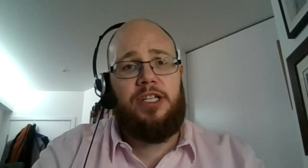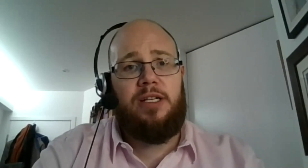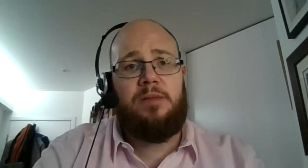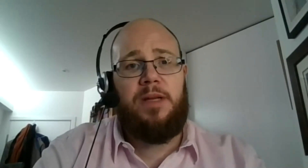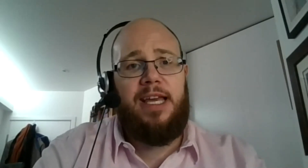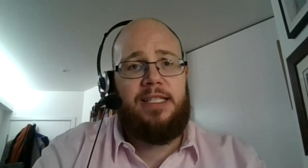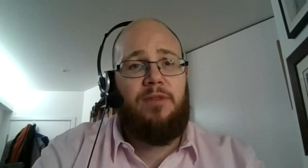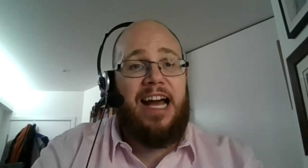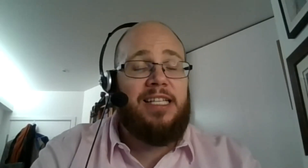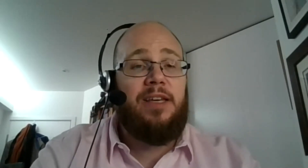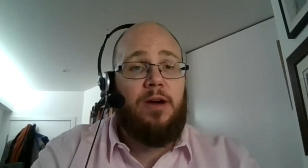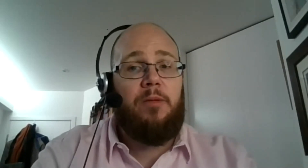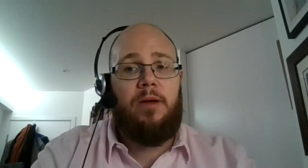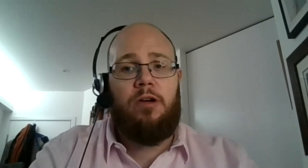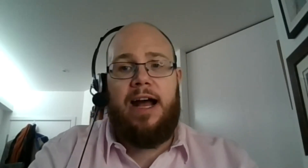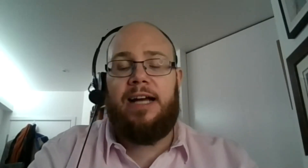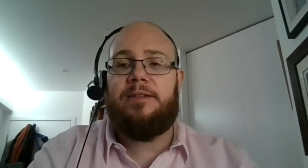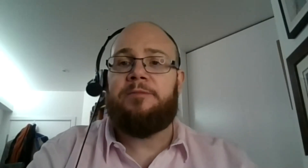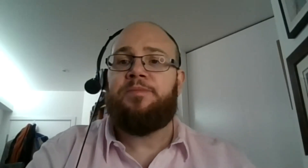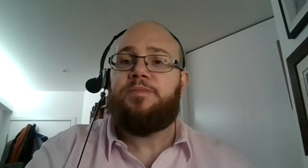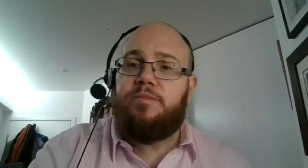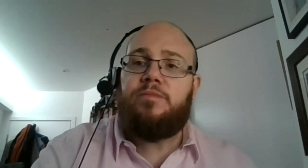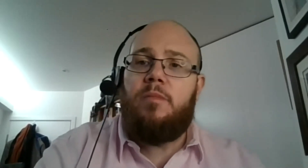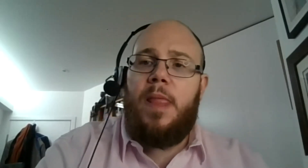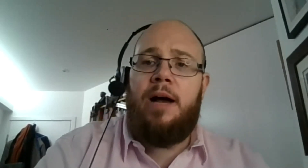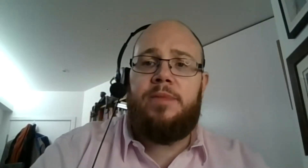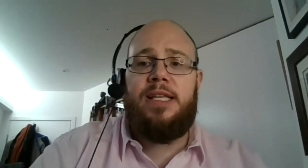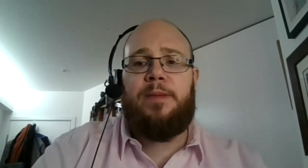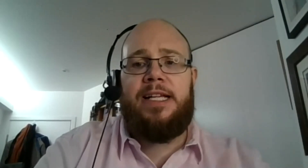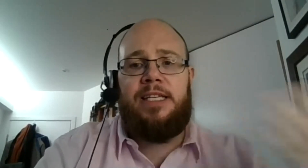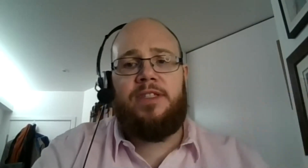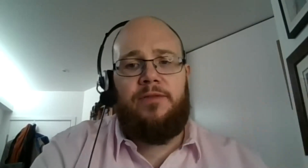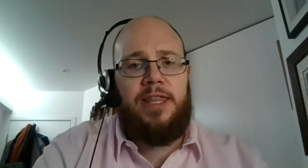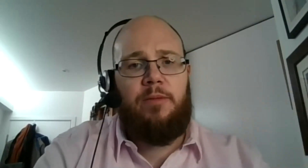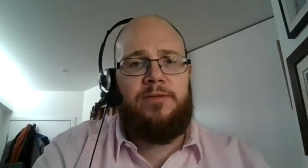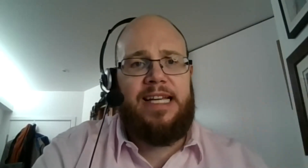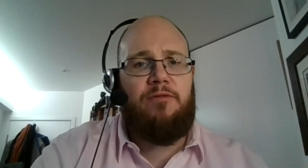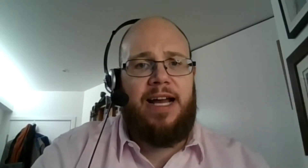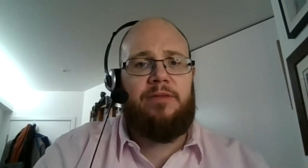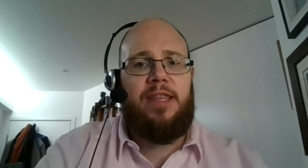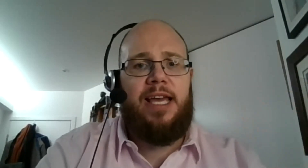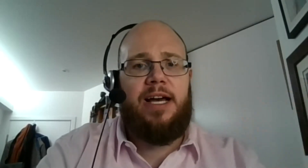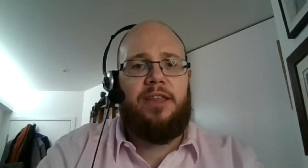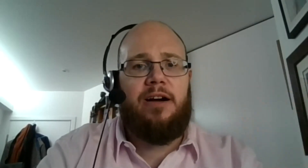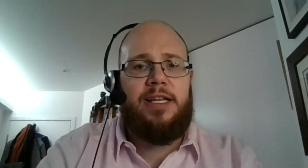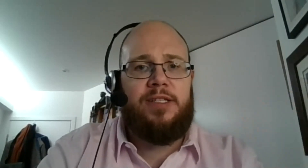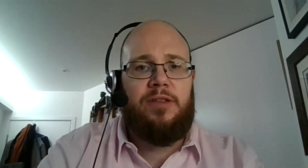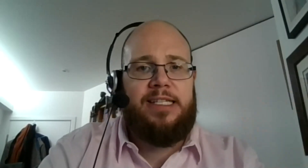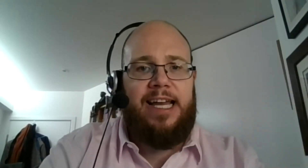decisions, but it is the reality of where we're at. So there's plenty of stuff, and I think we've sent round the guidance on the